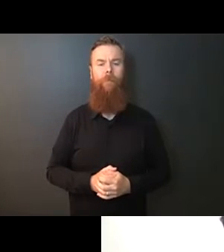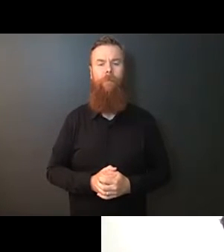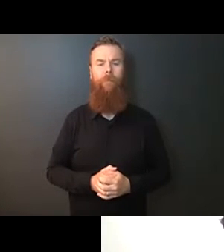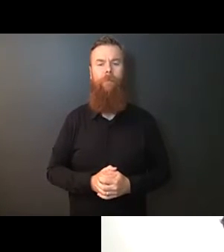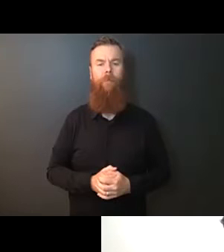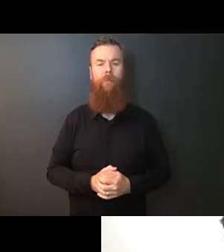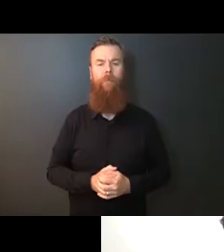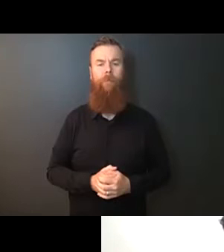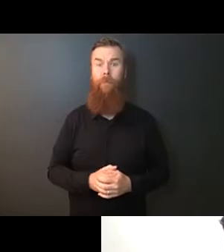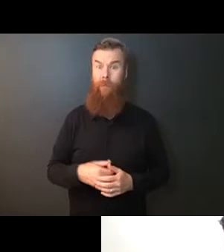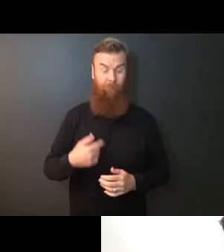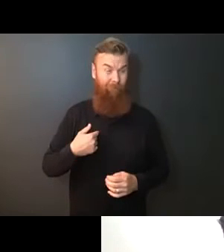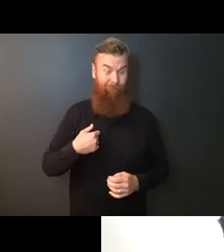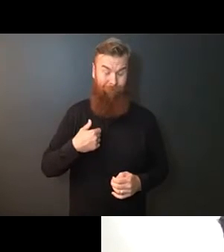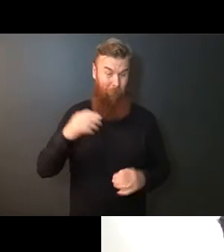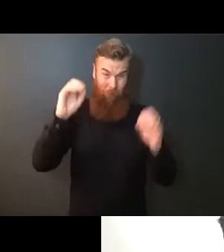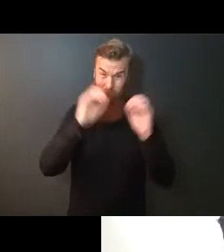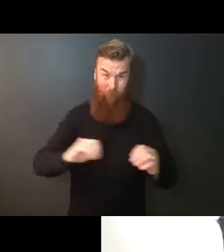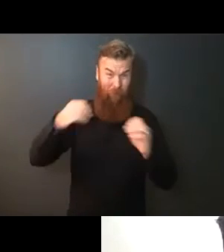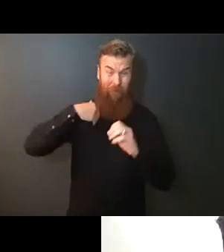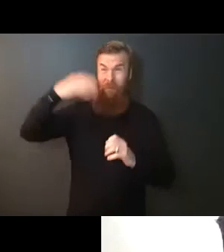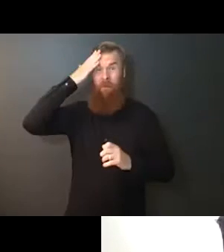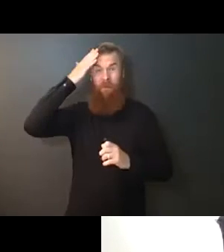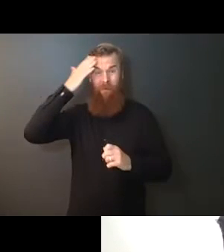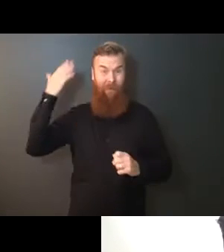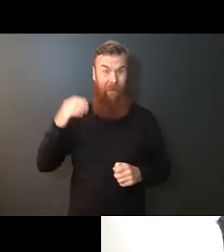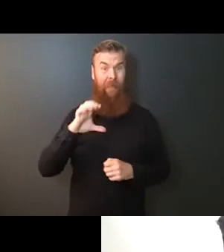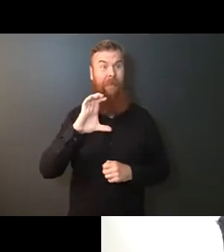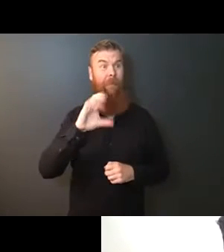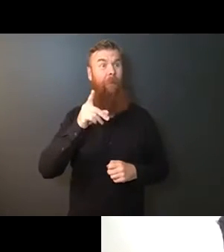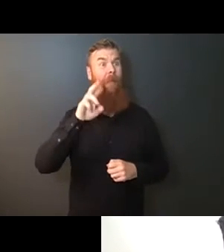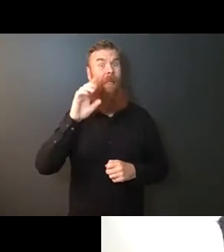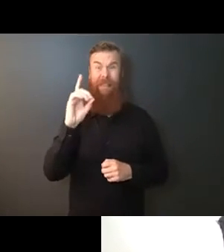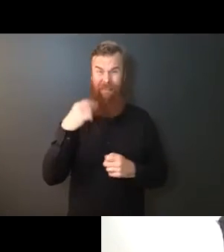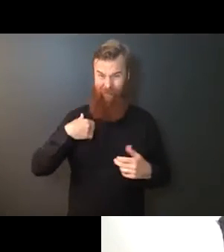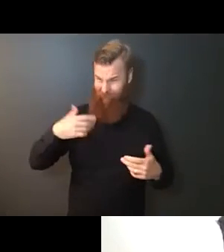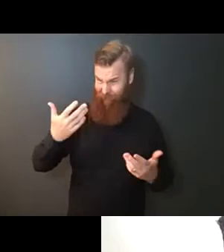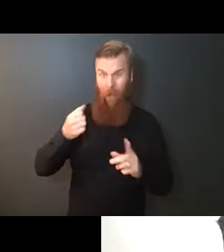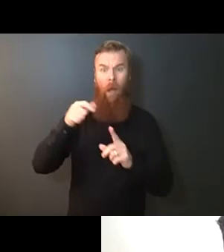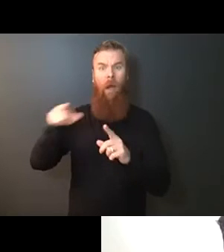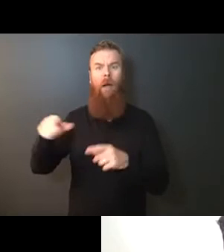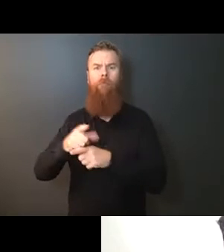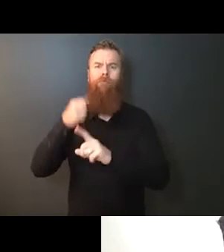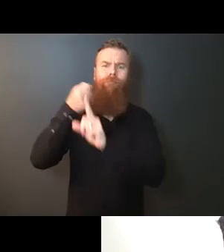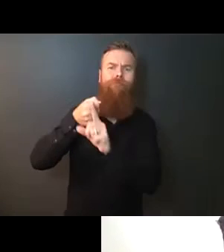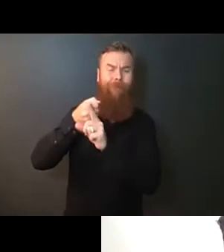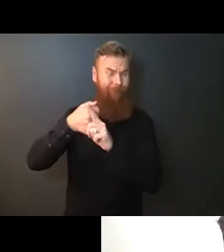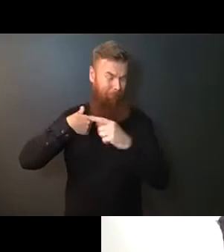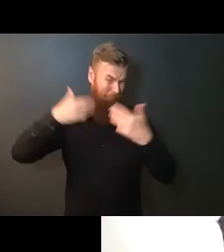not even about the advocacy idea, but I would love to appreciate the disability